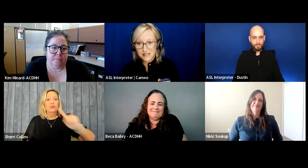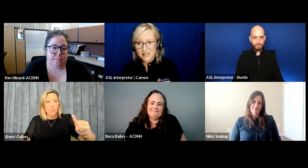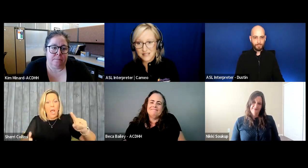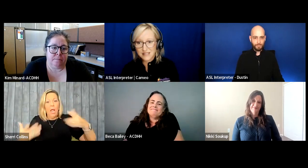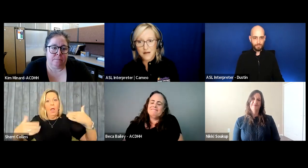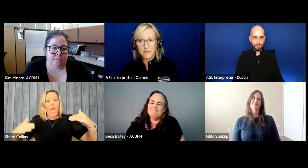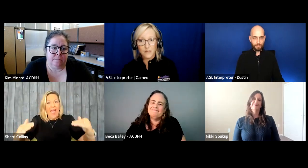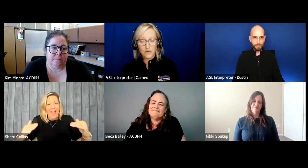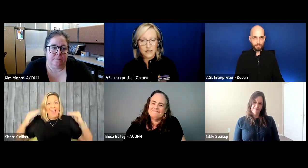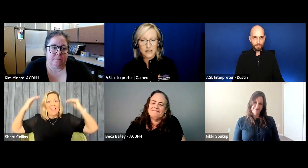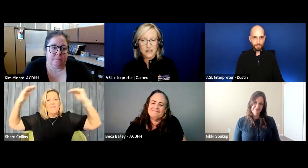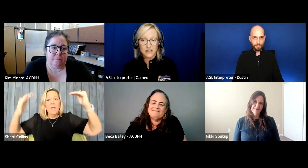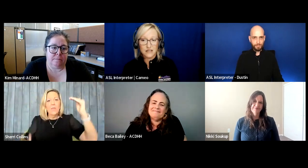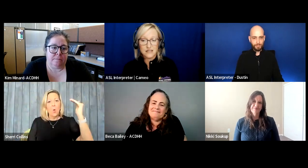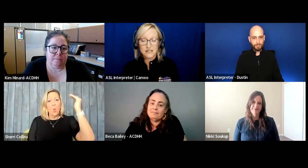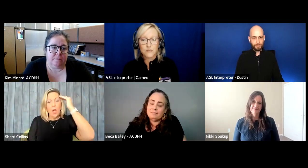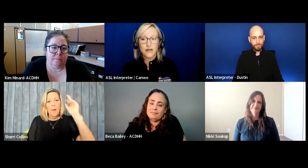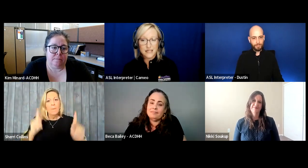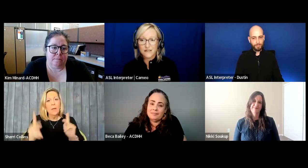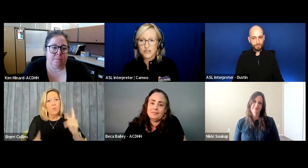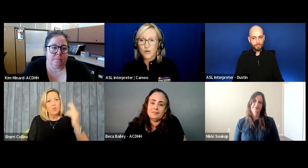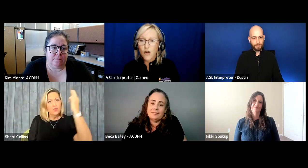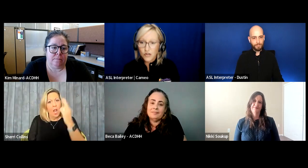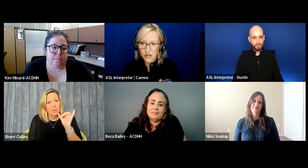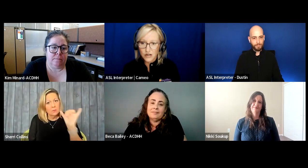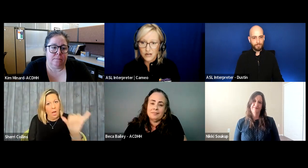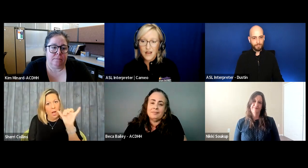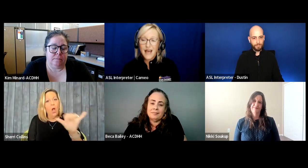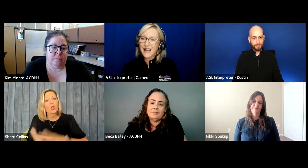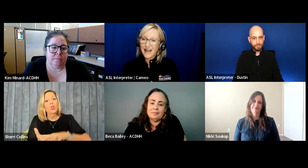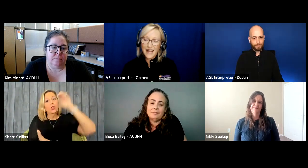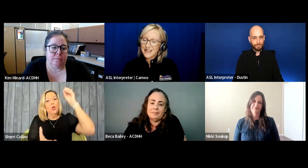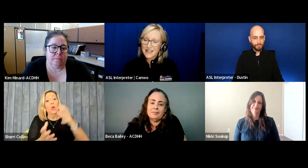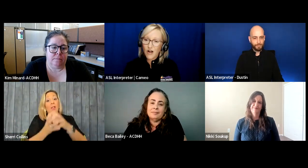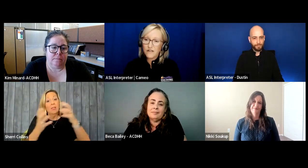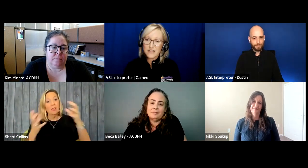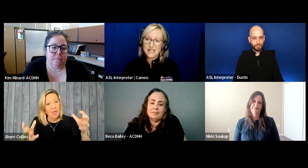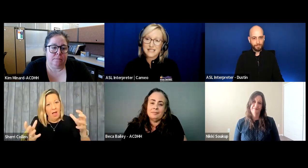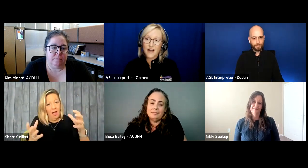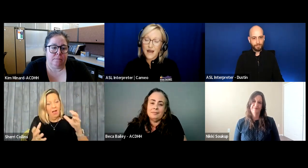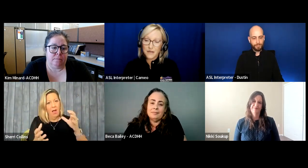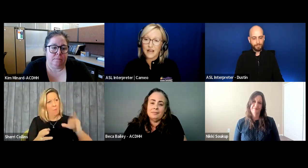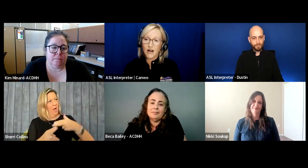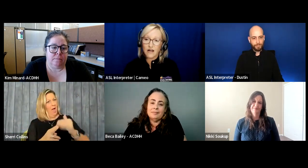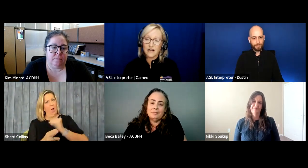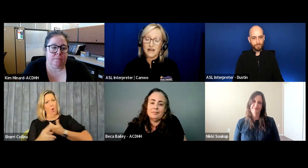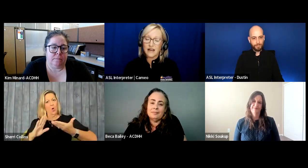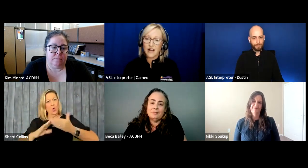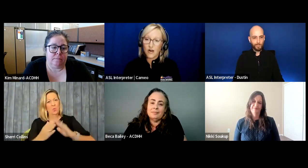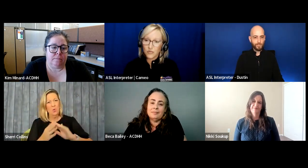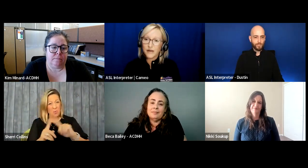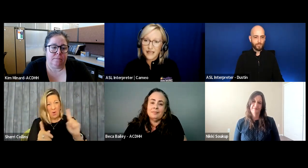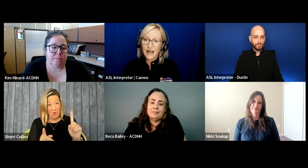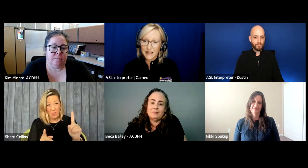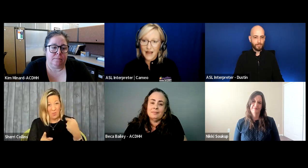is some credence given to our culture. And I think that all of these things that are happening